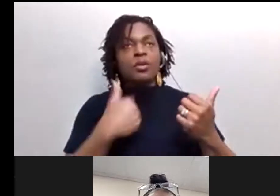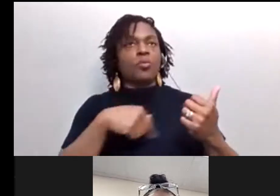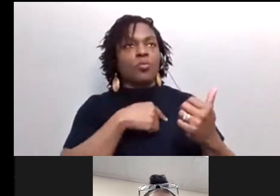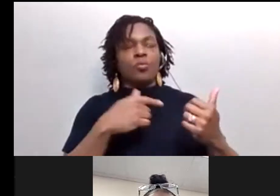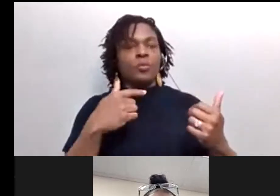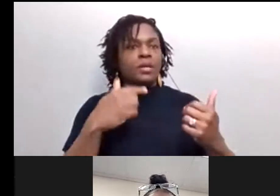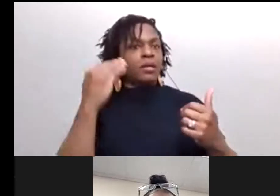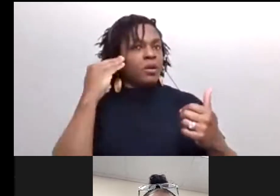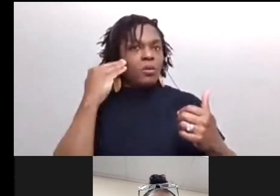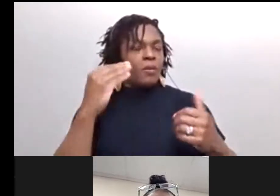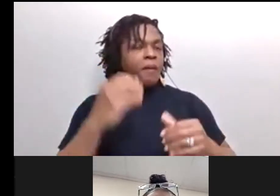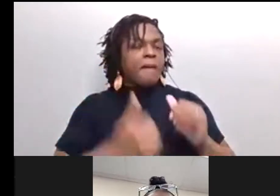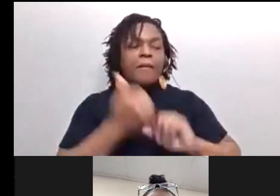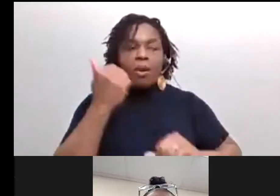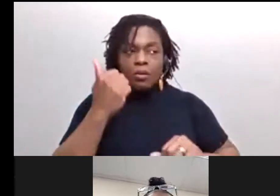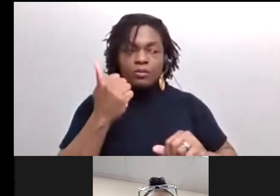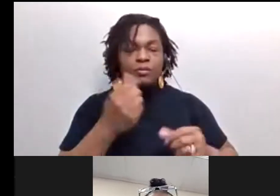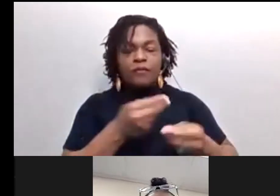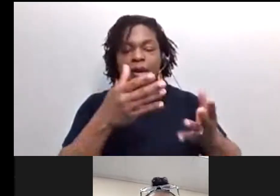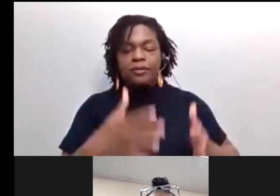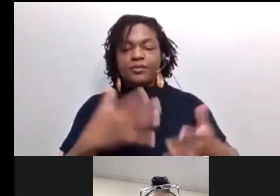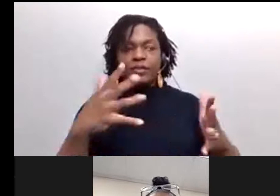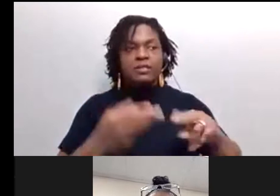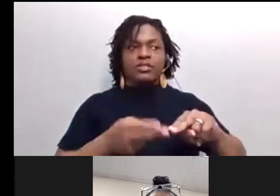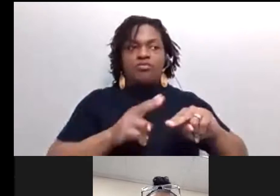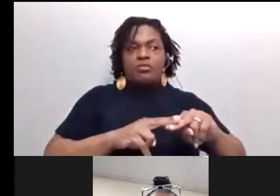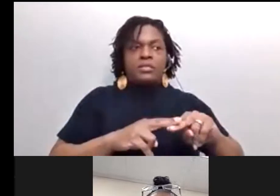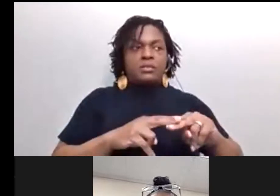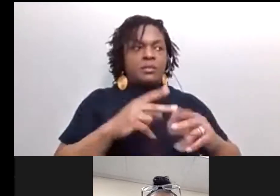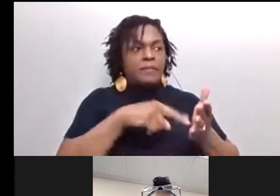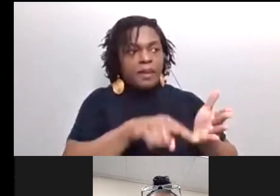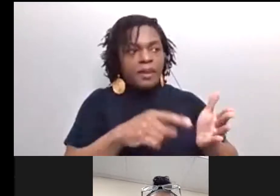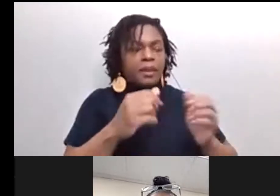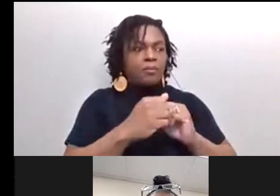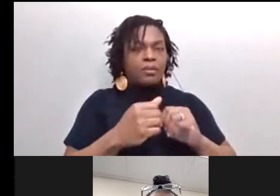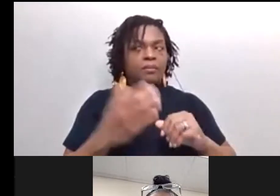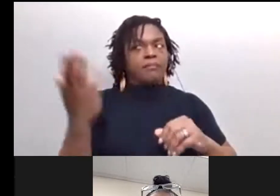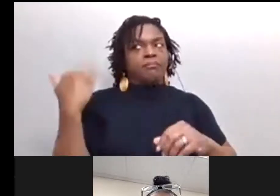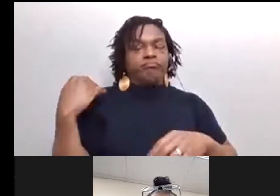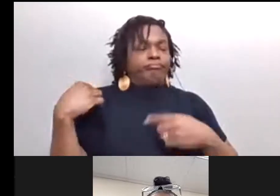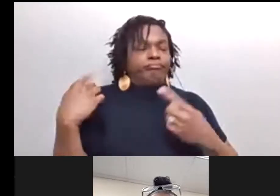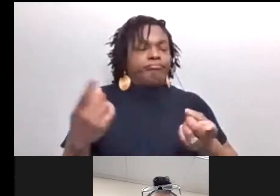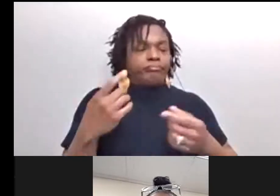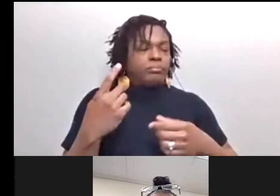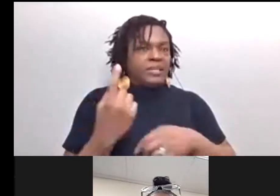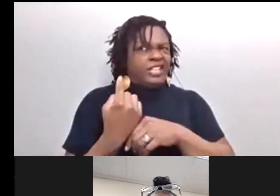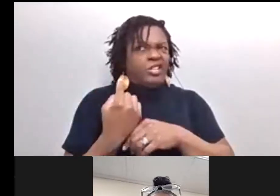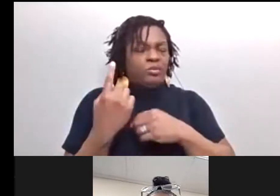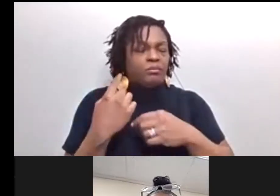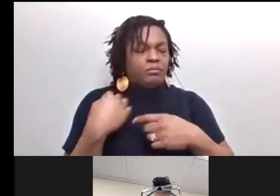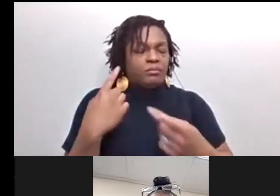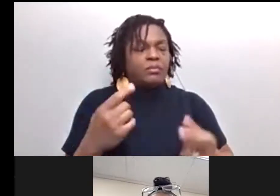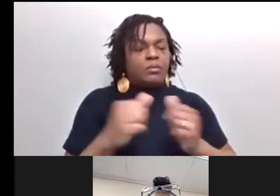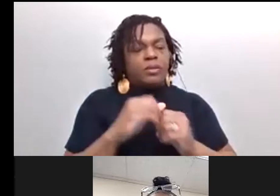providers have increased pay over the past year, especially, you know, with the kind of COVID workforce crunch. So I